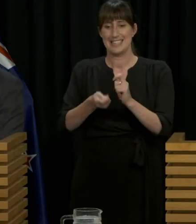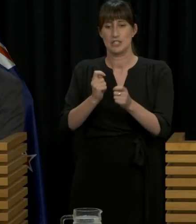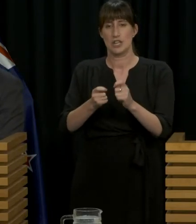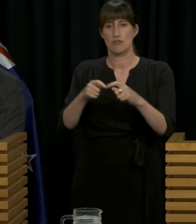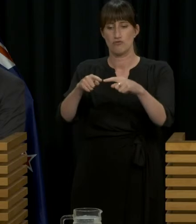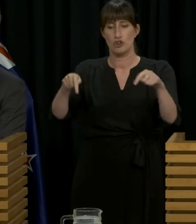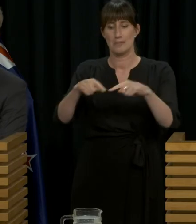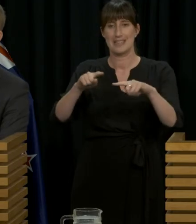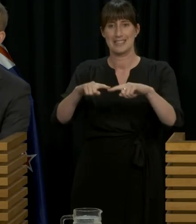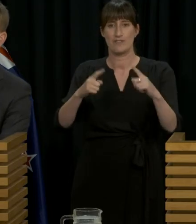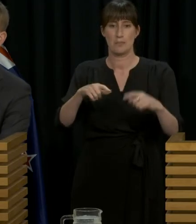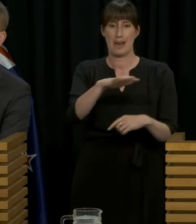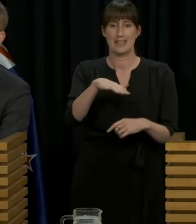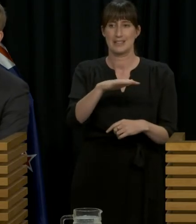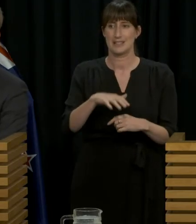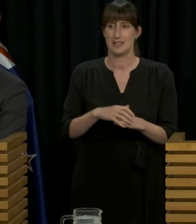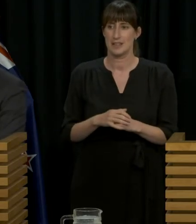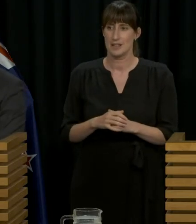places.